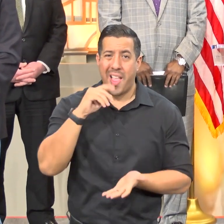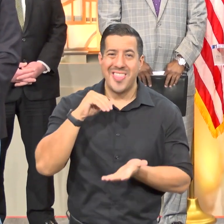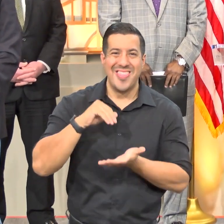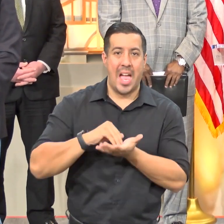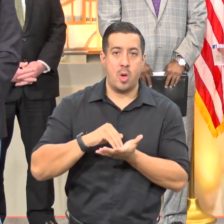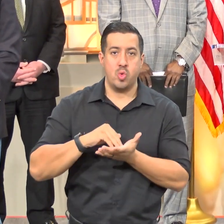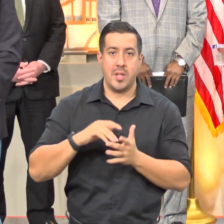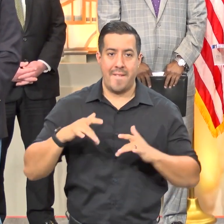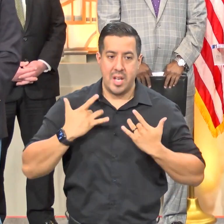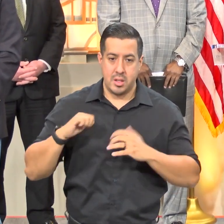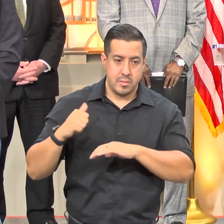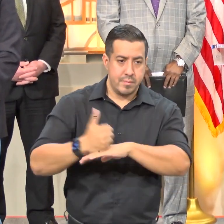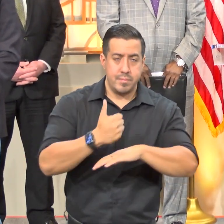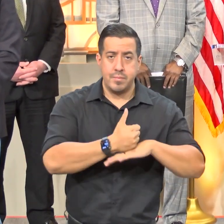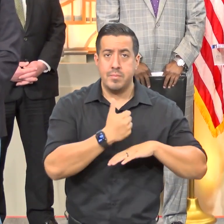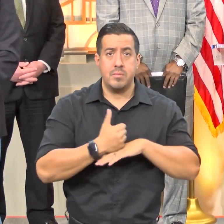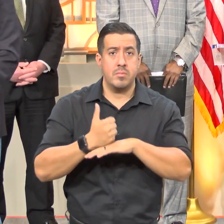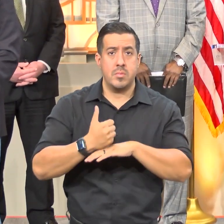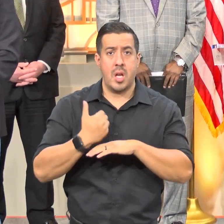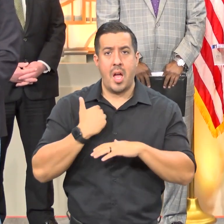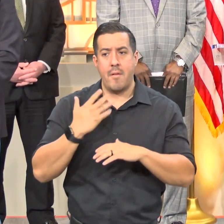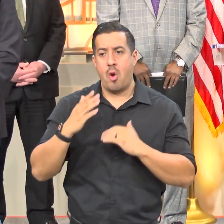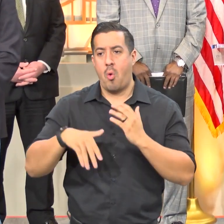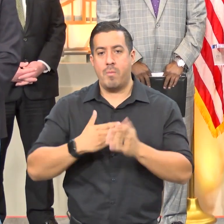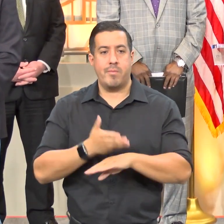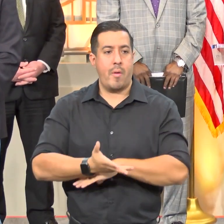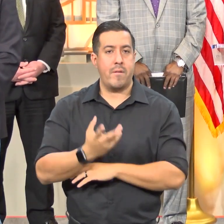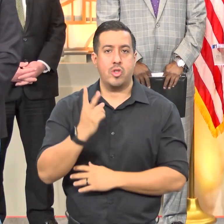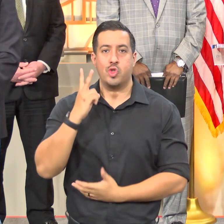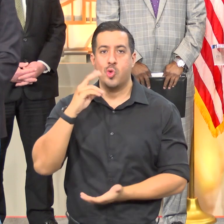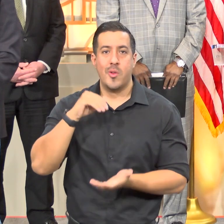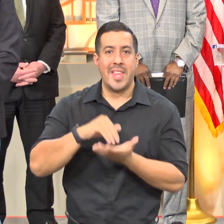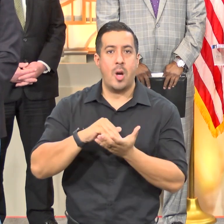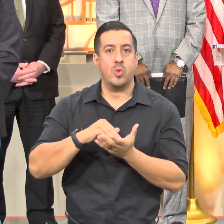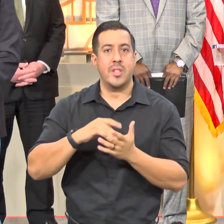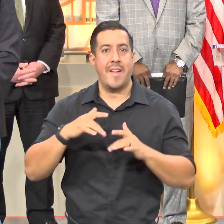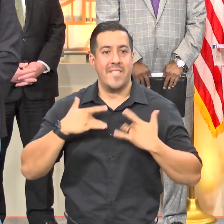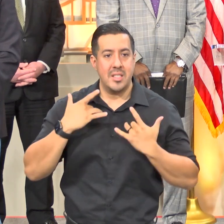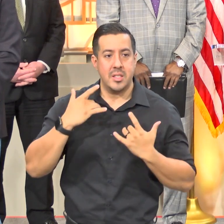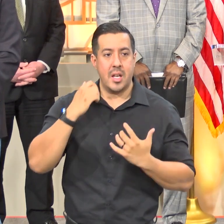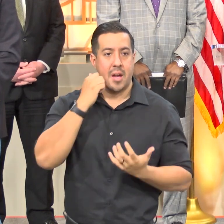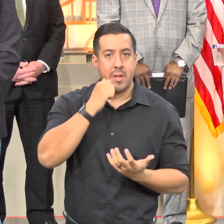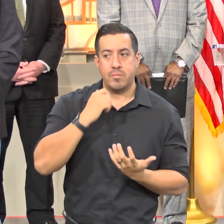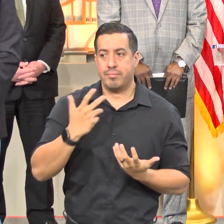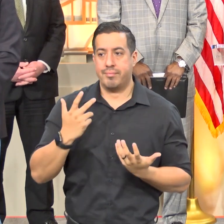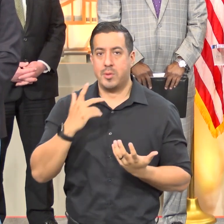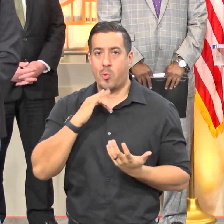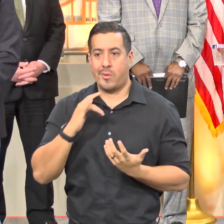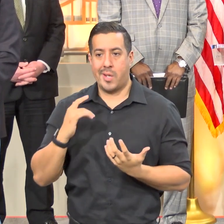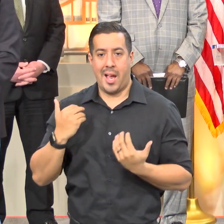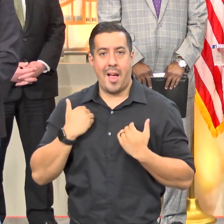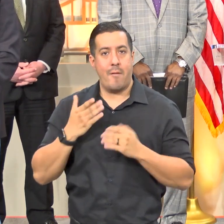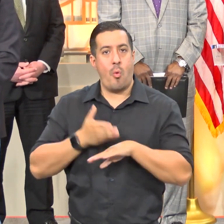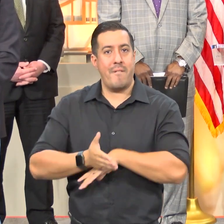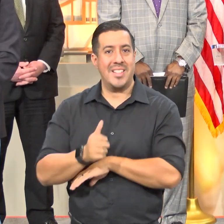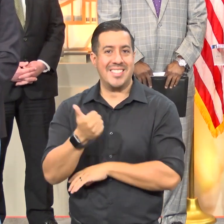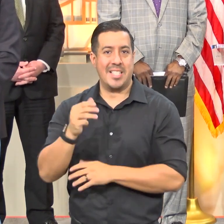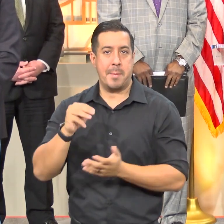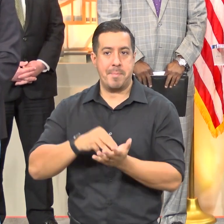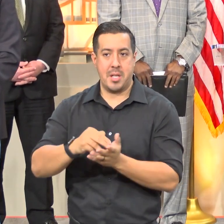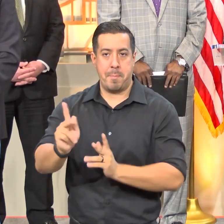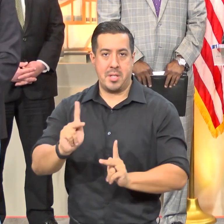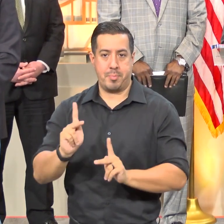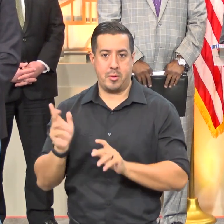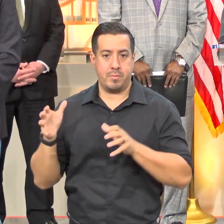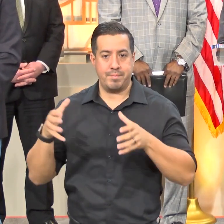events, representing over 2,000 event days and attended by more than 10 million people. We are a city that is known